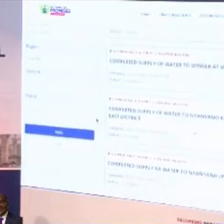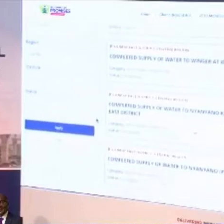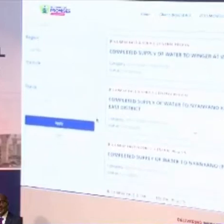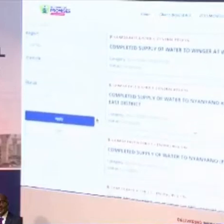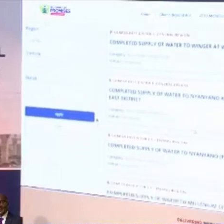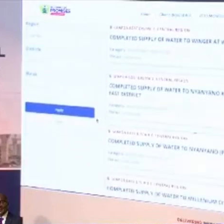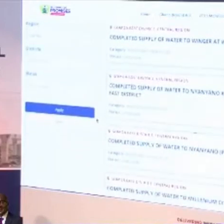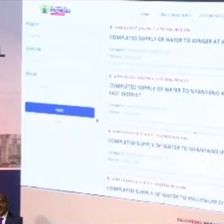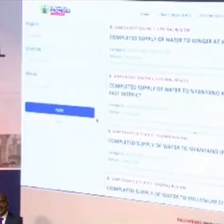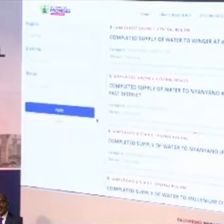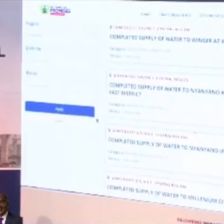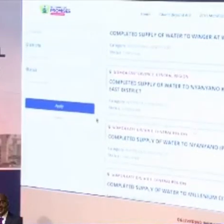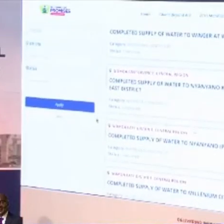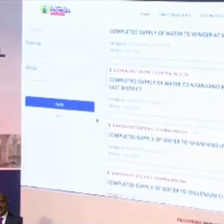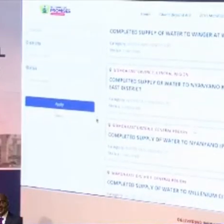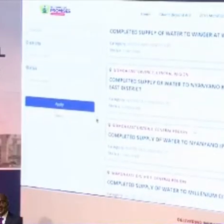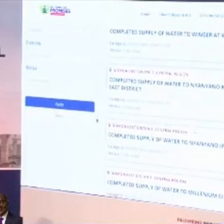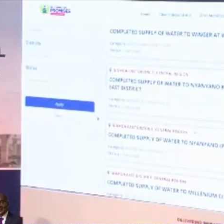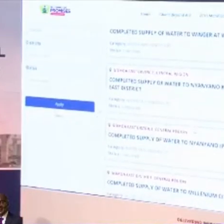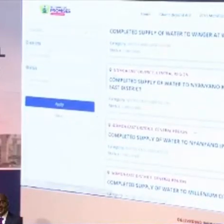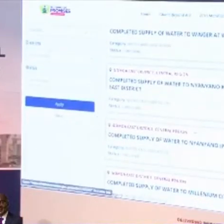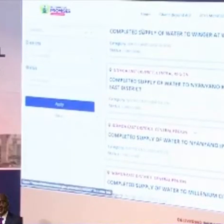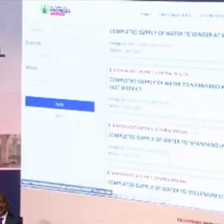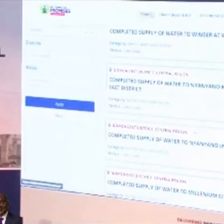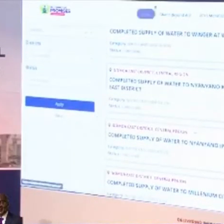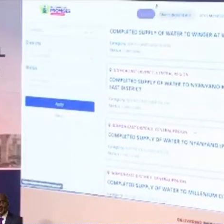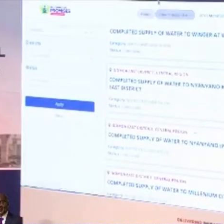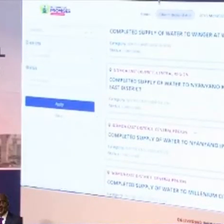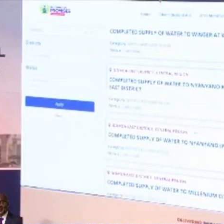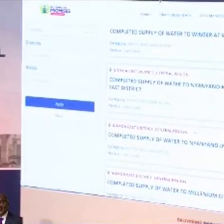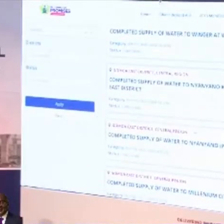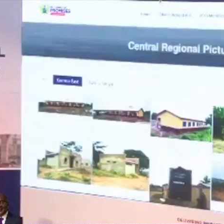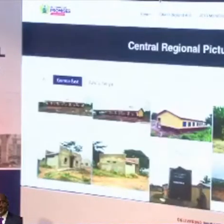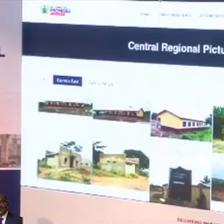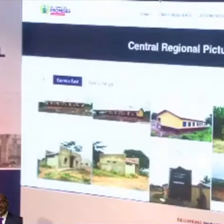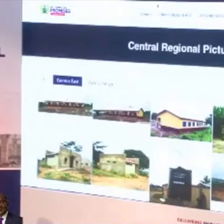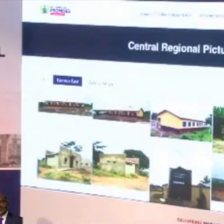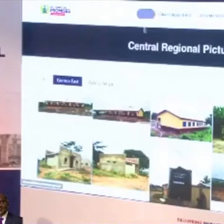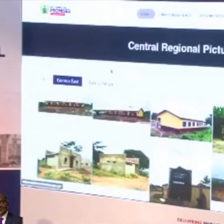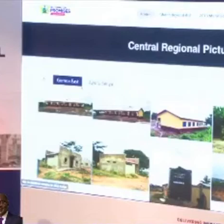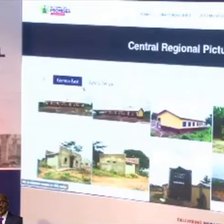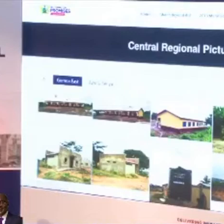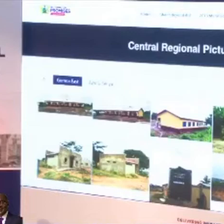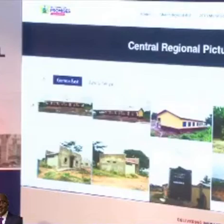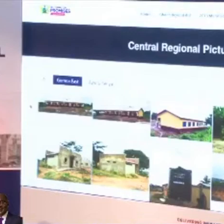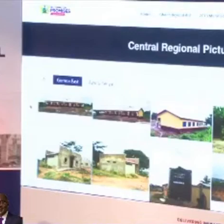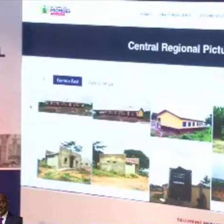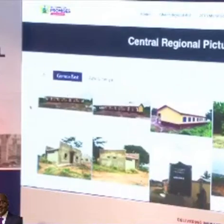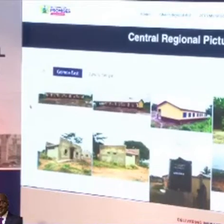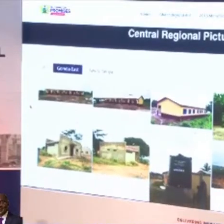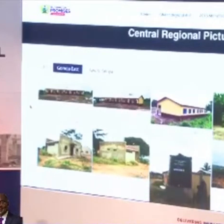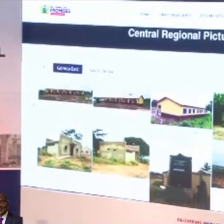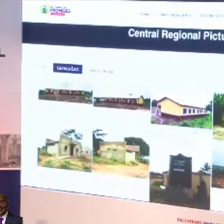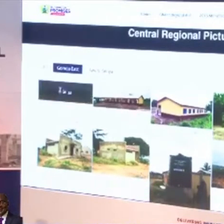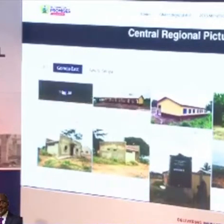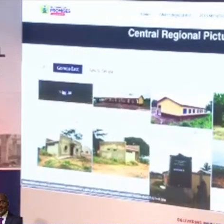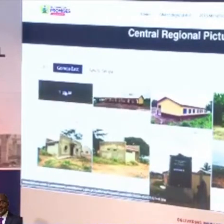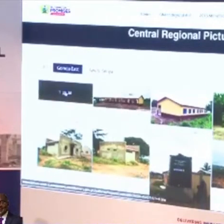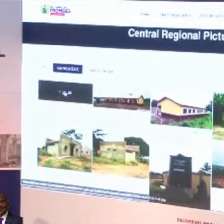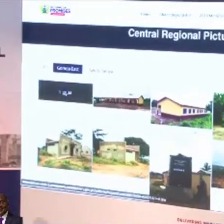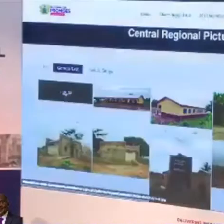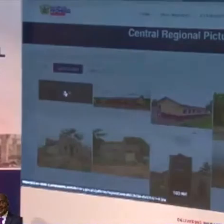I don't know. Do we have any pictures for Gomoa East? Let's see what is good. Then you'll see what is